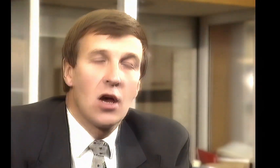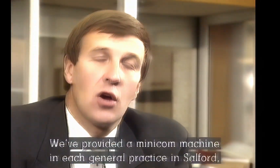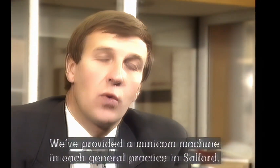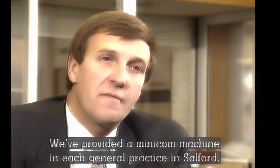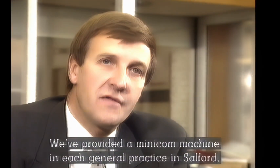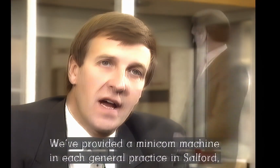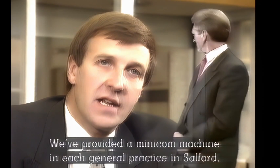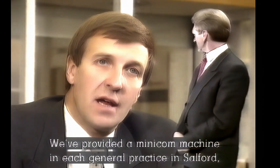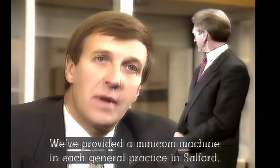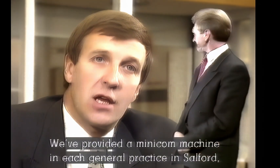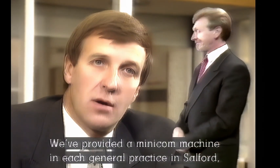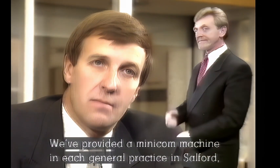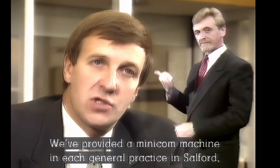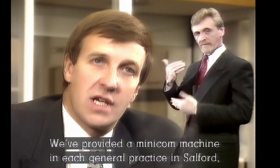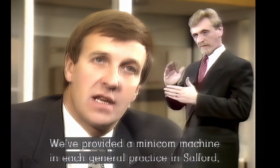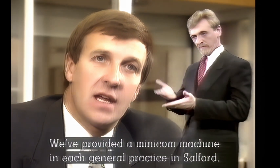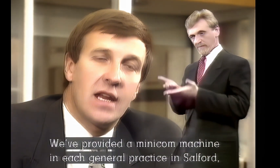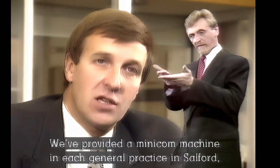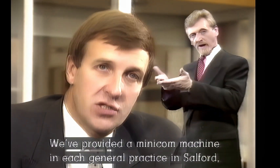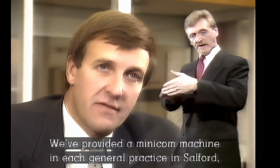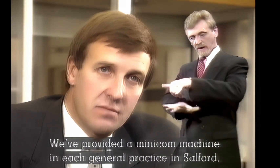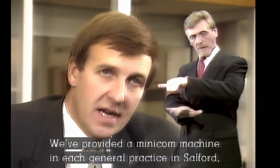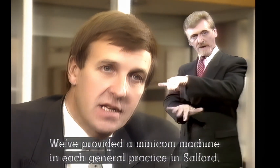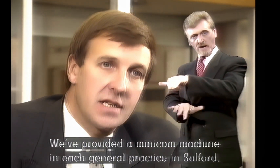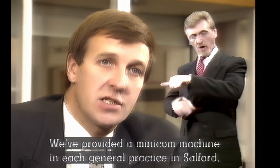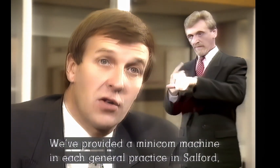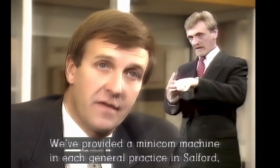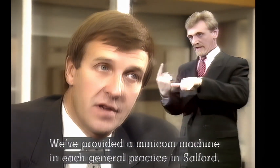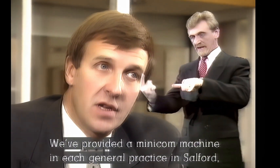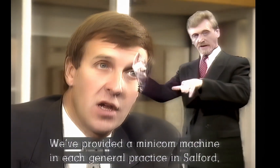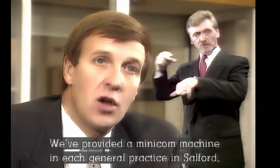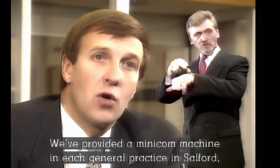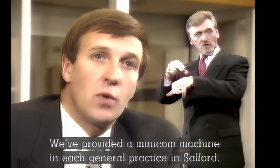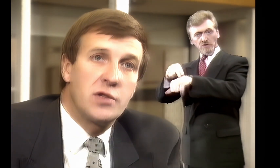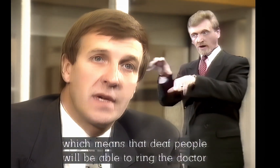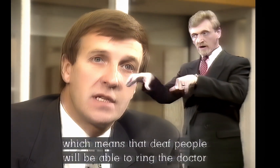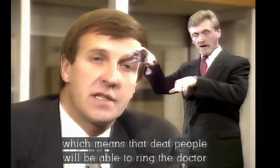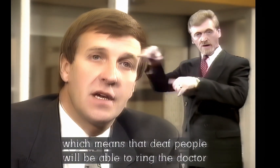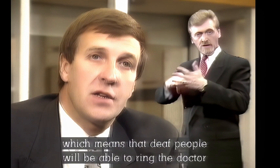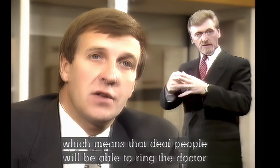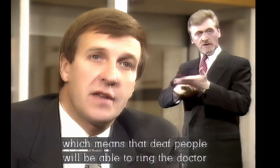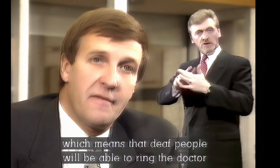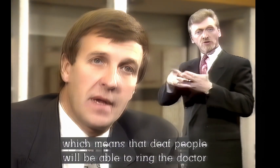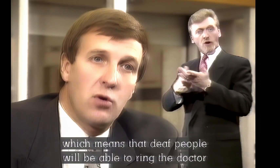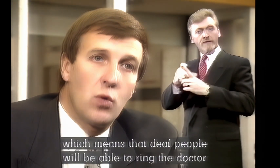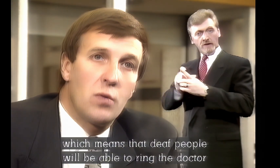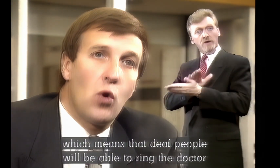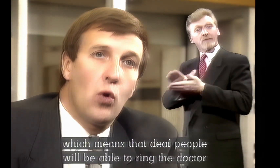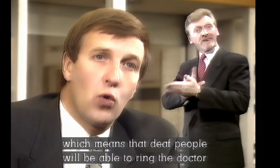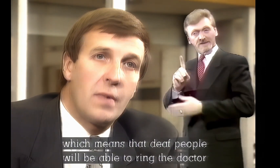We have provided a Minicom machine in each general practice in Salford, which means that deaf people will all be able